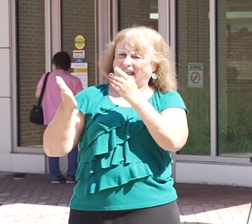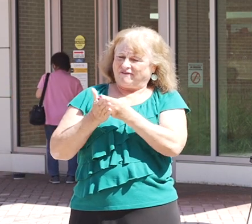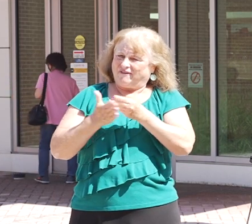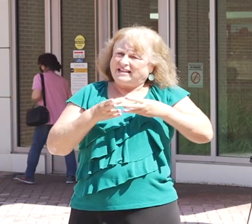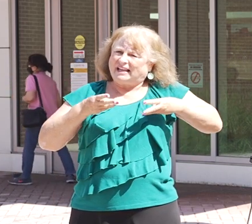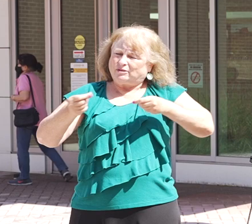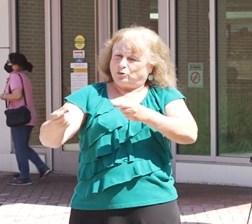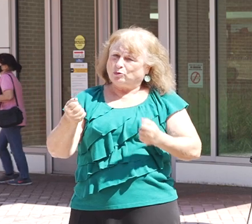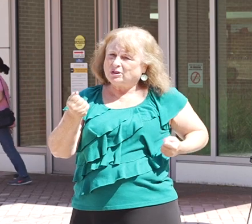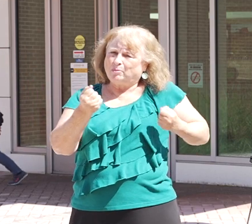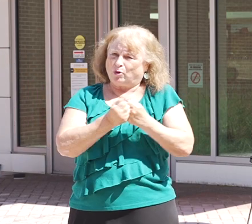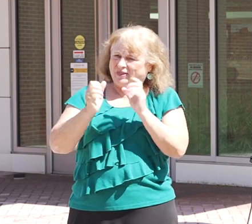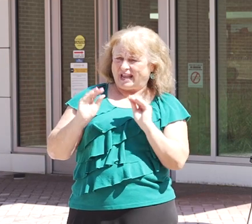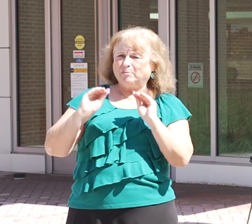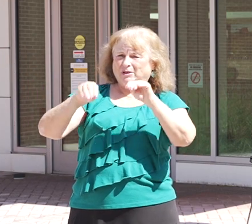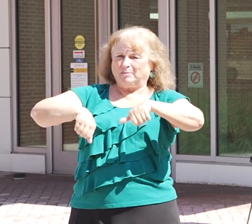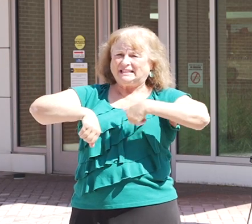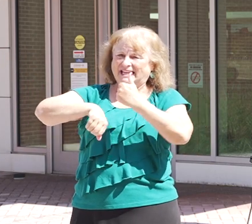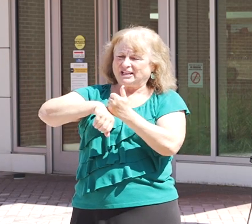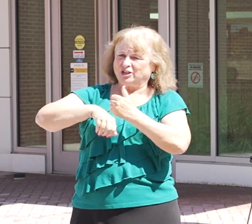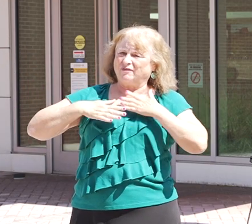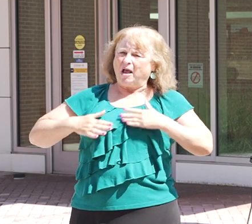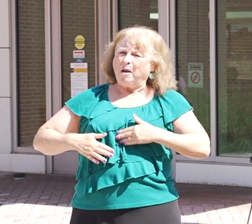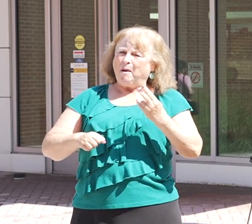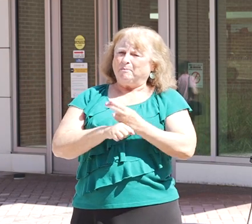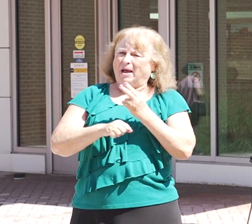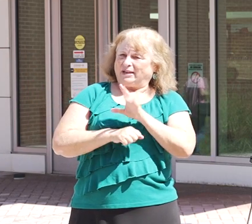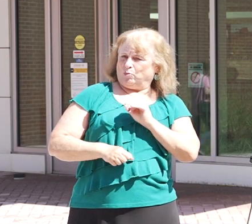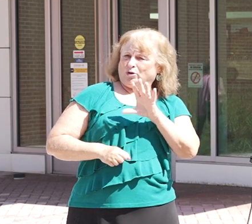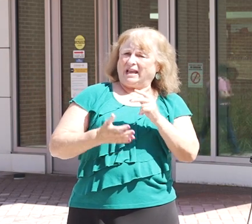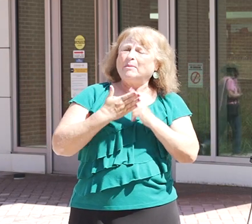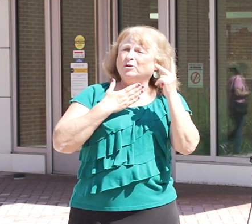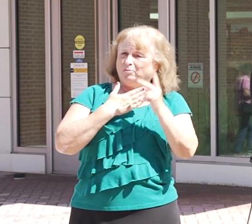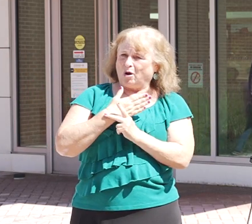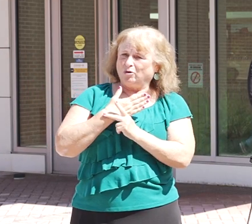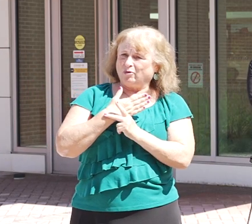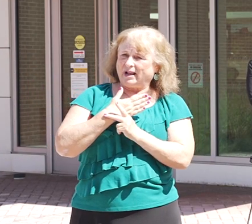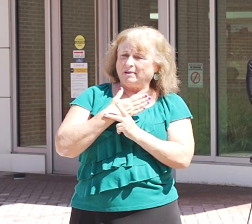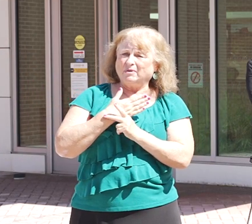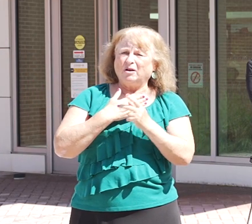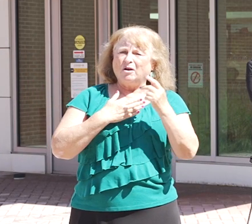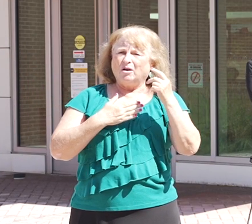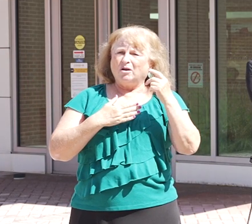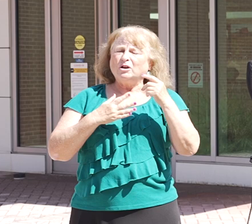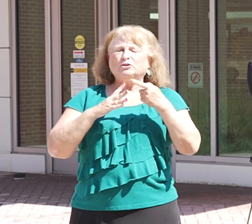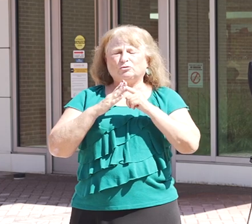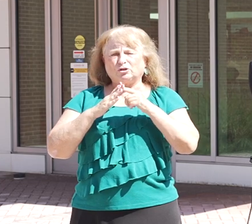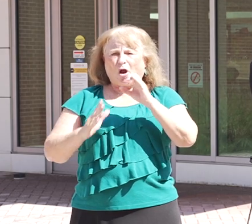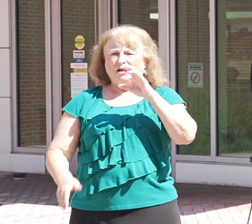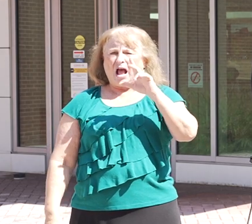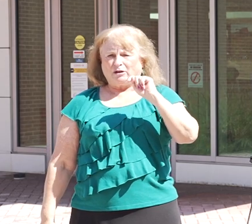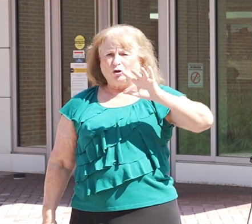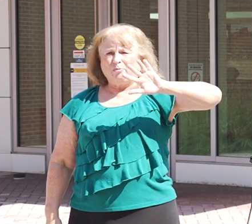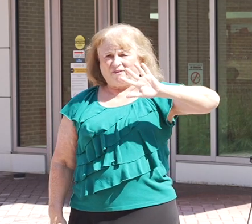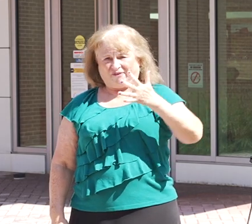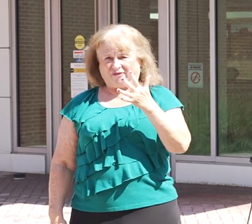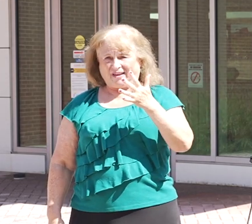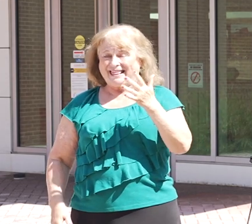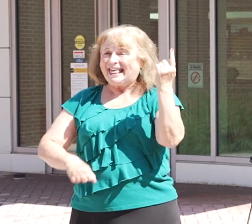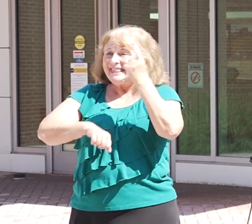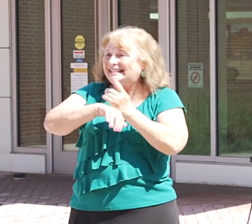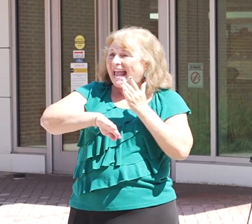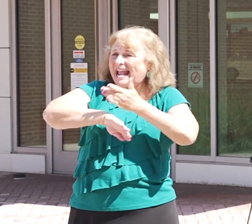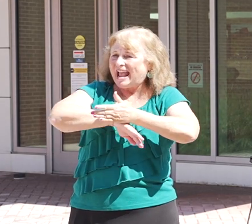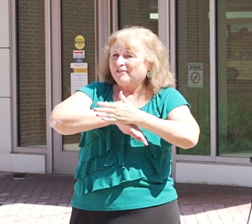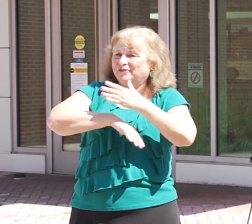support the implementation of our body-worn camera program on October 5th the day